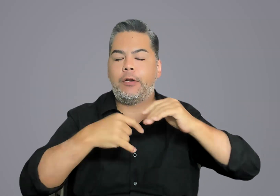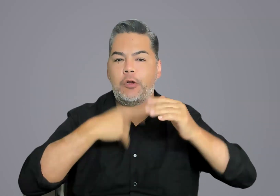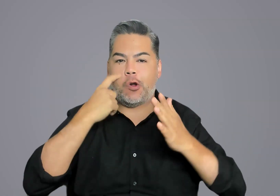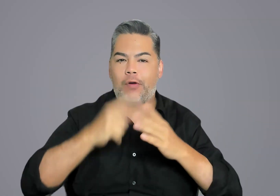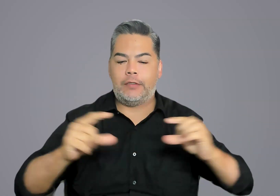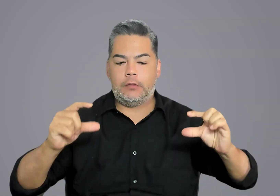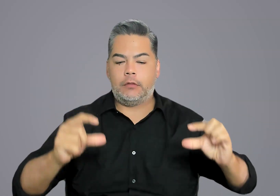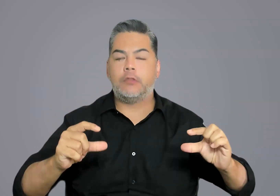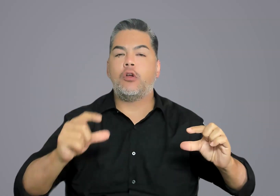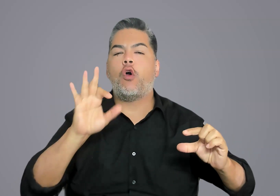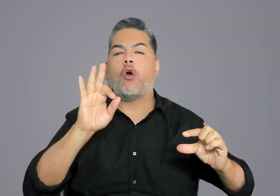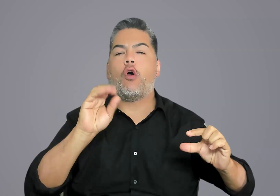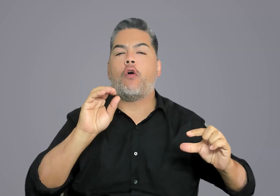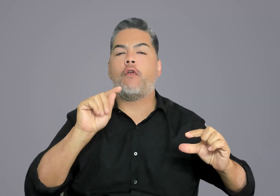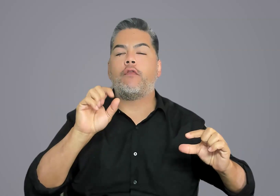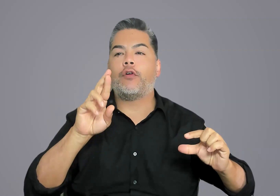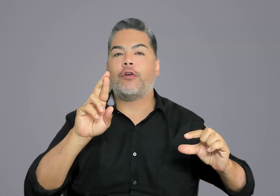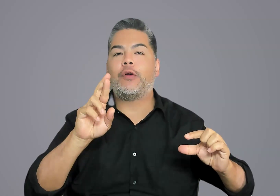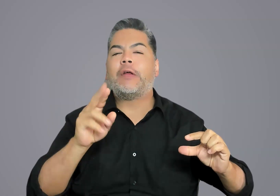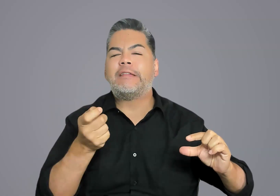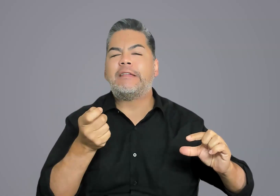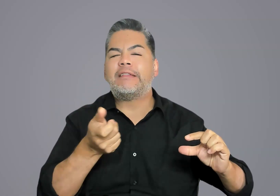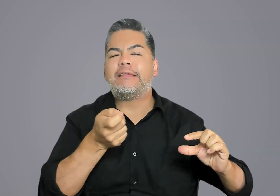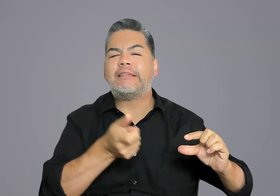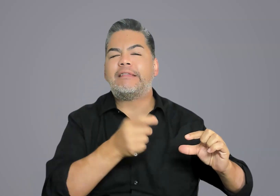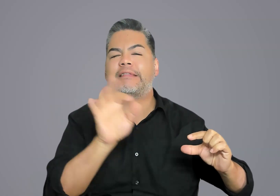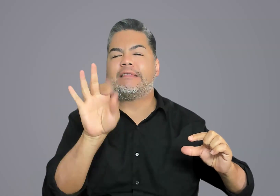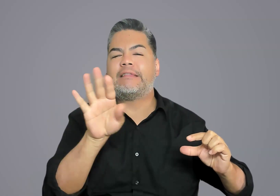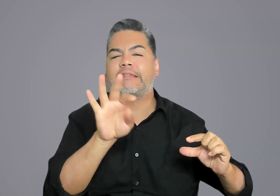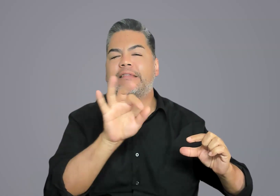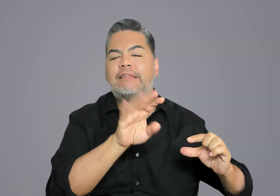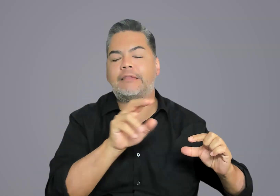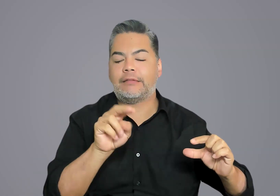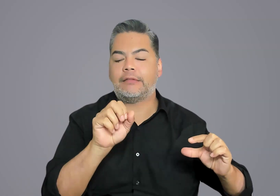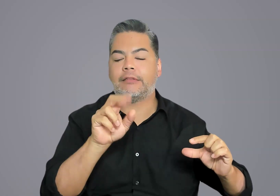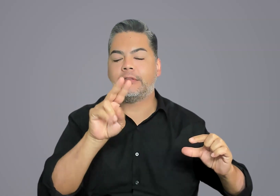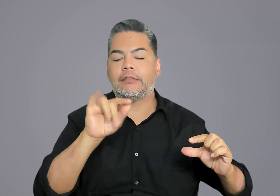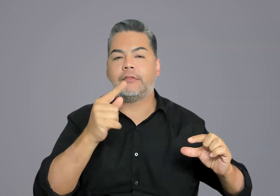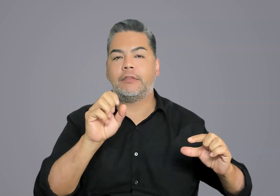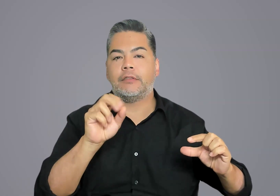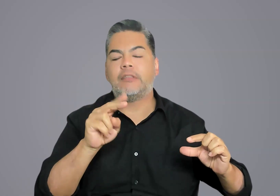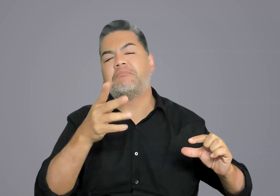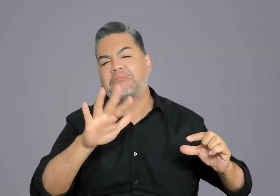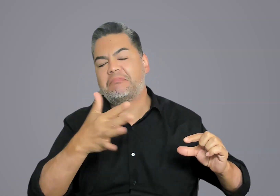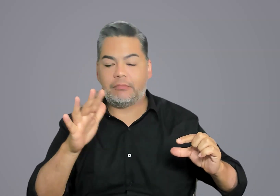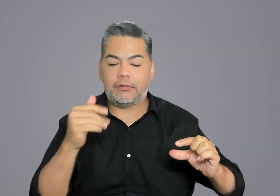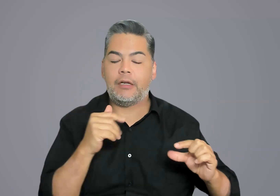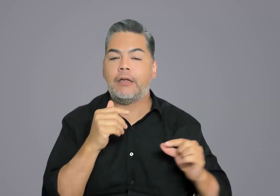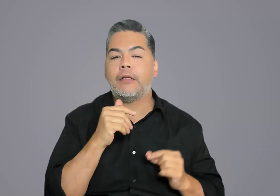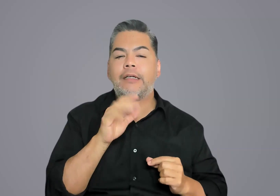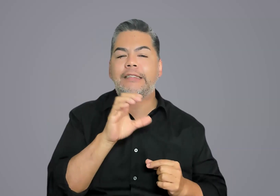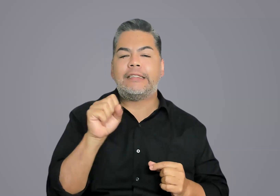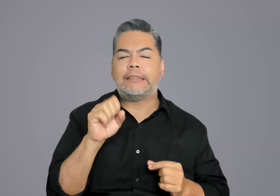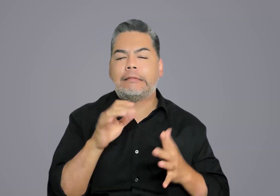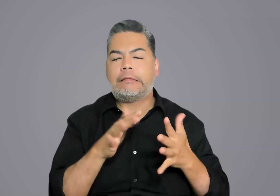footer with a few bits of navigation. Little bit of funky CSS around the navigation, but